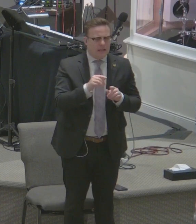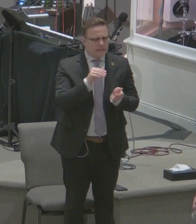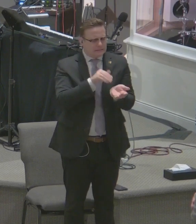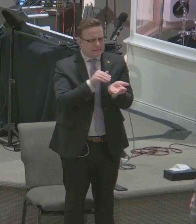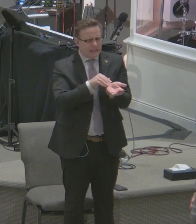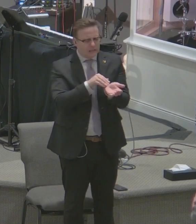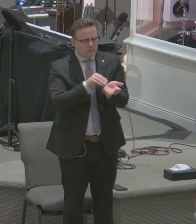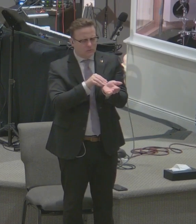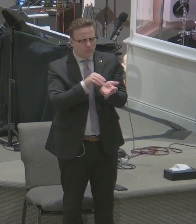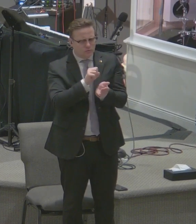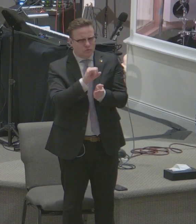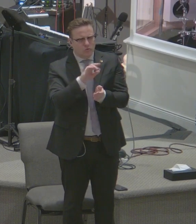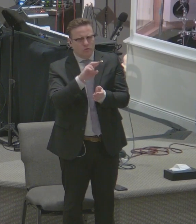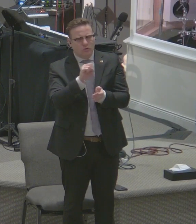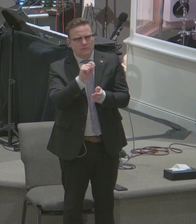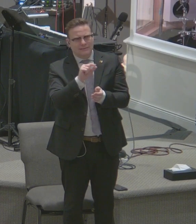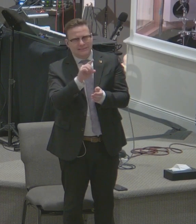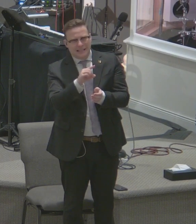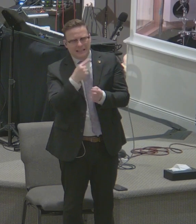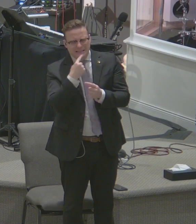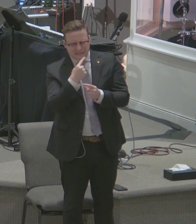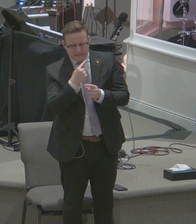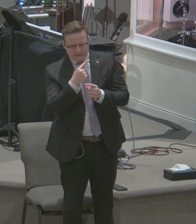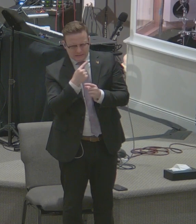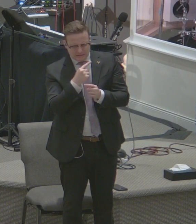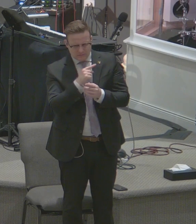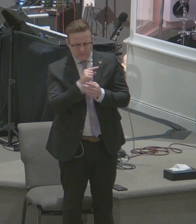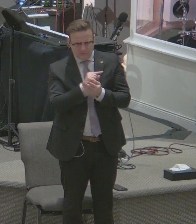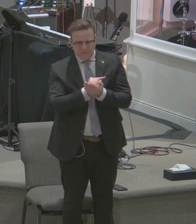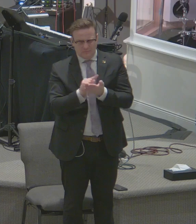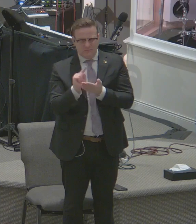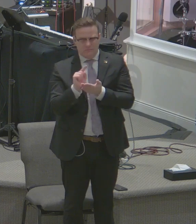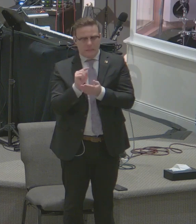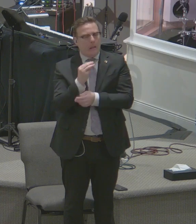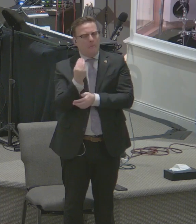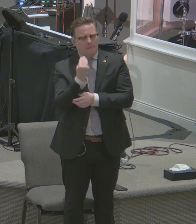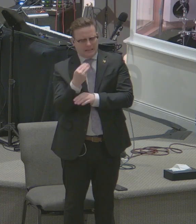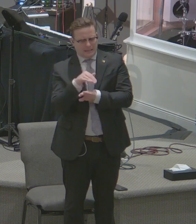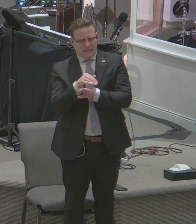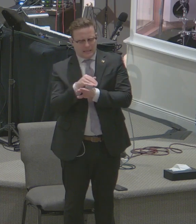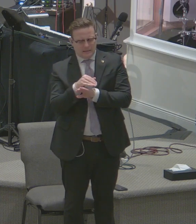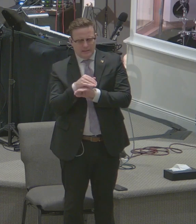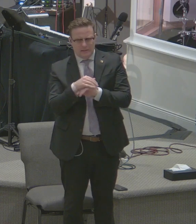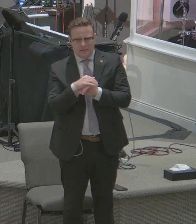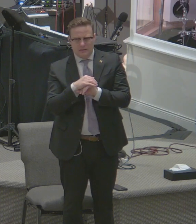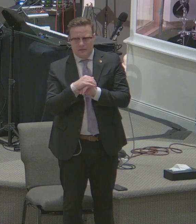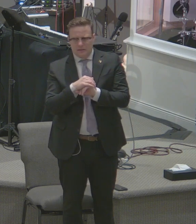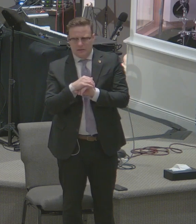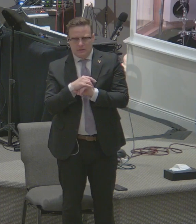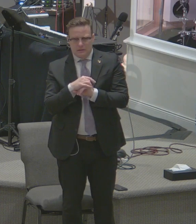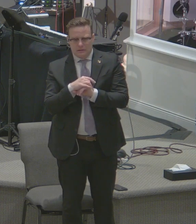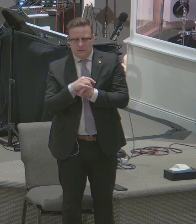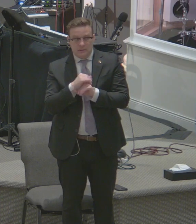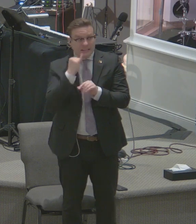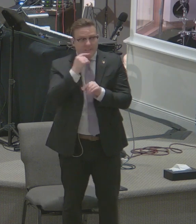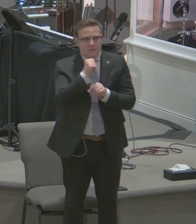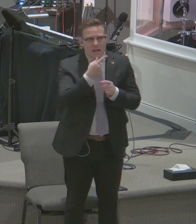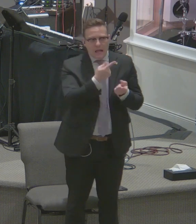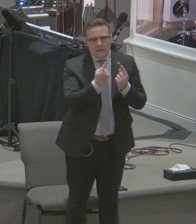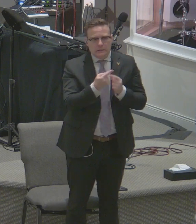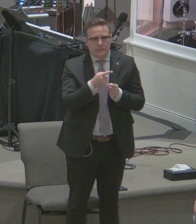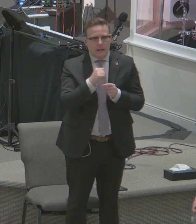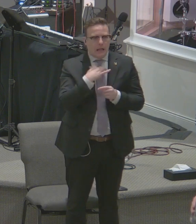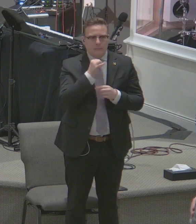Dr. Sersted, when he was talking about on Monday night, if you weren't here, I'm not going to tell you what he said.